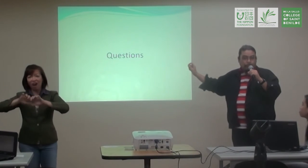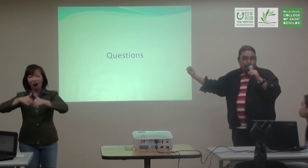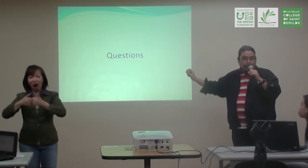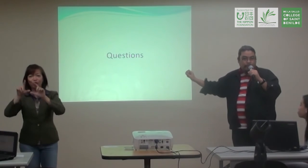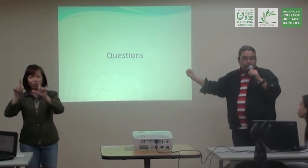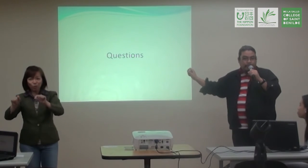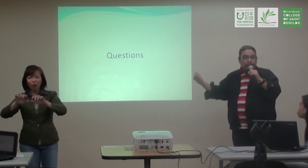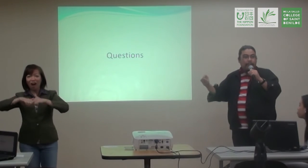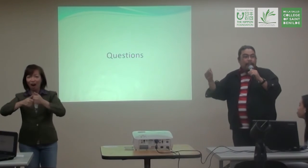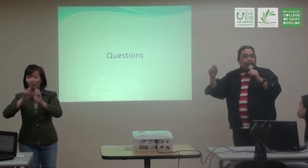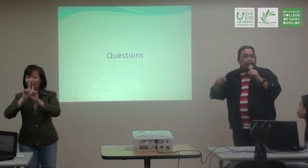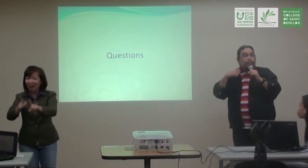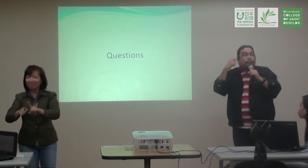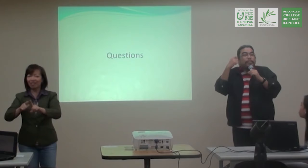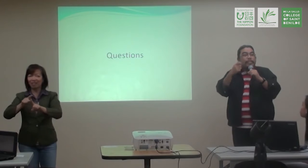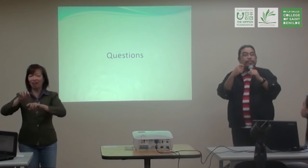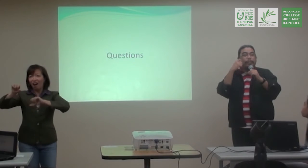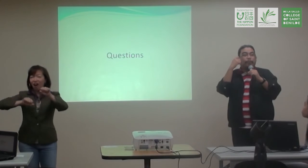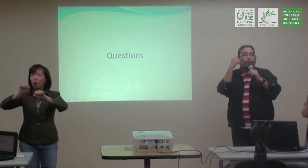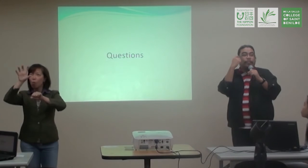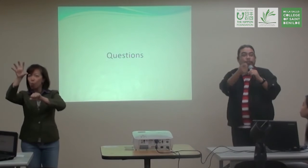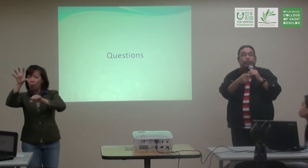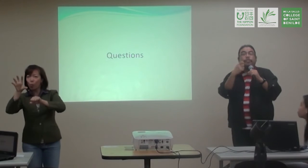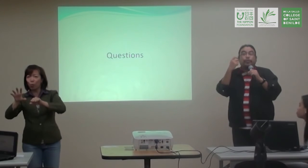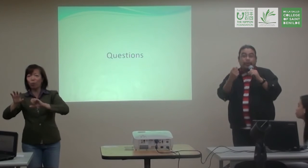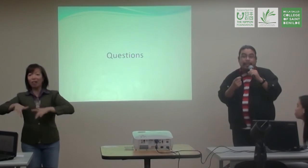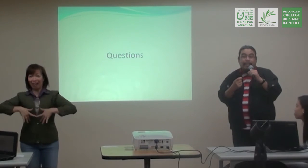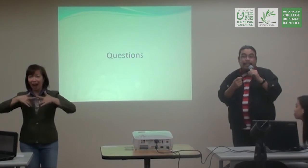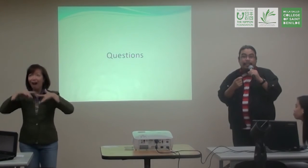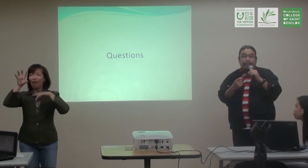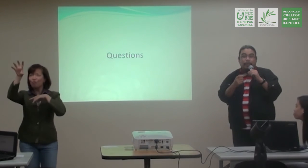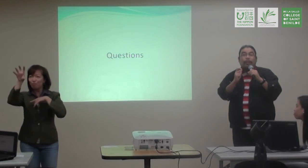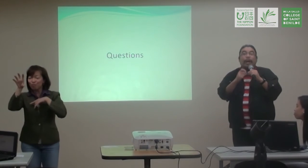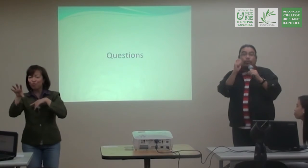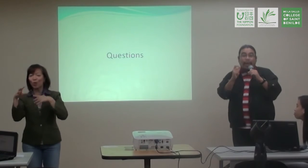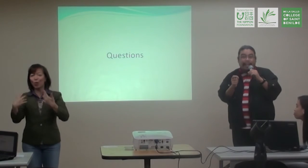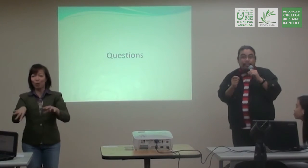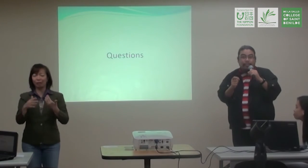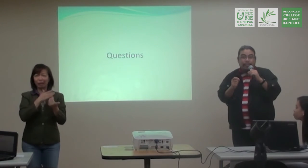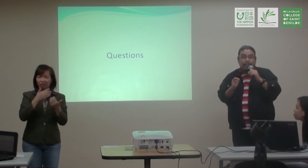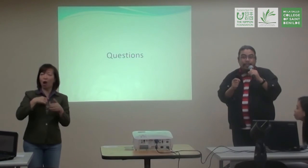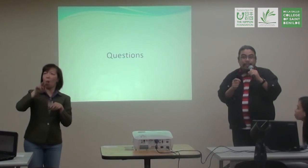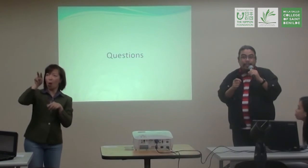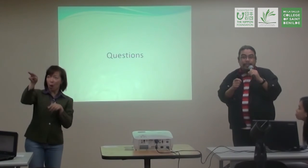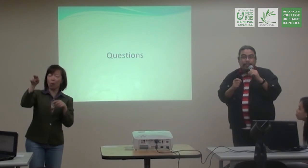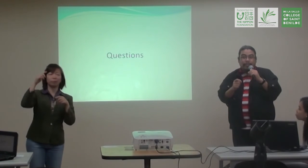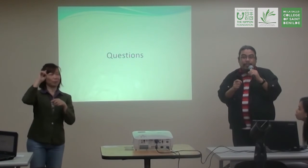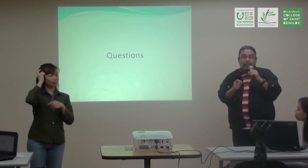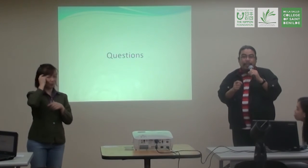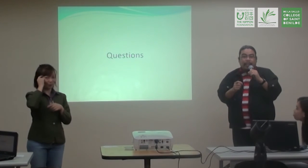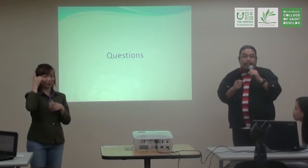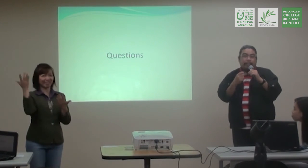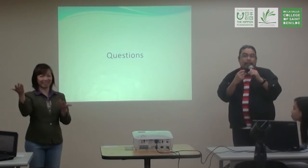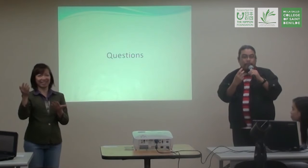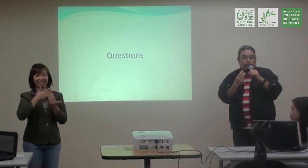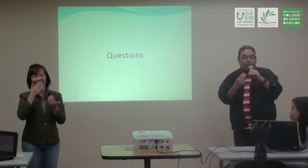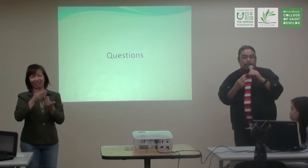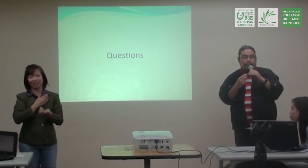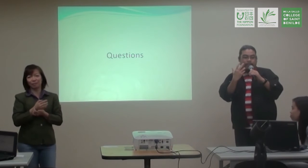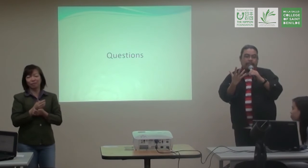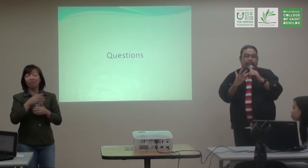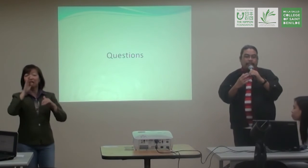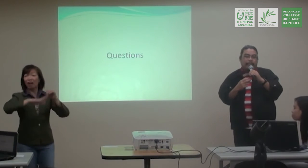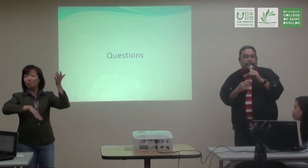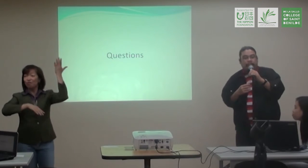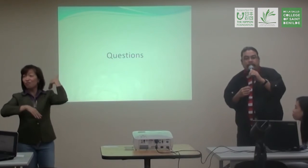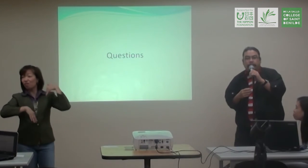it, how to answer it. So it's much easier for the students to relate on how to answer. Okay? Unlike